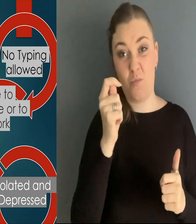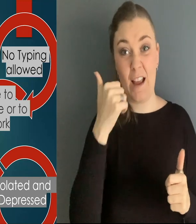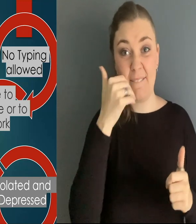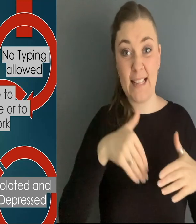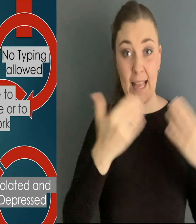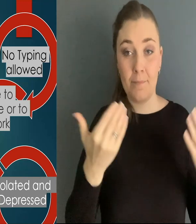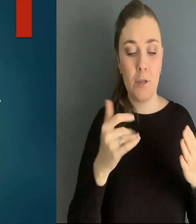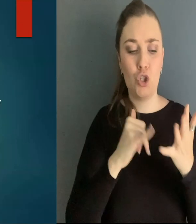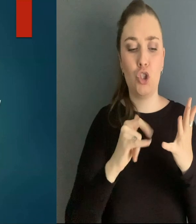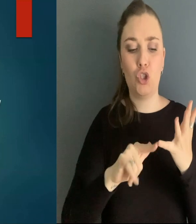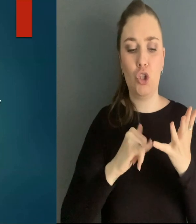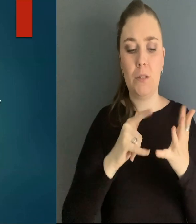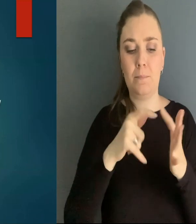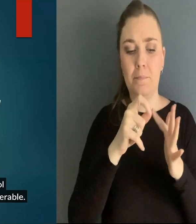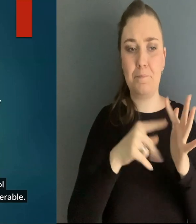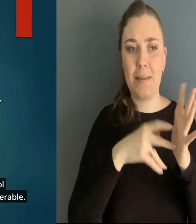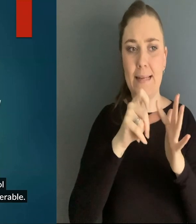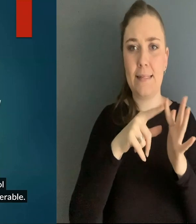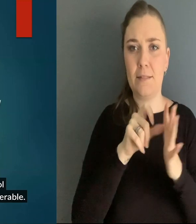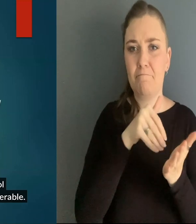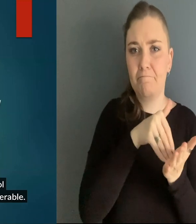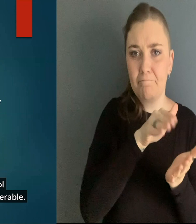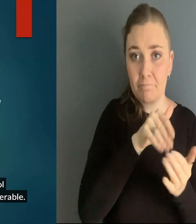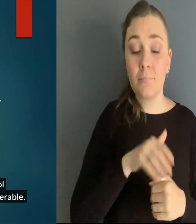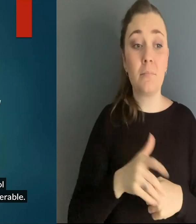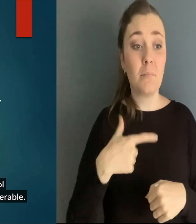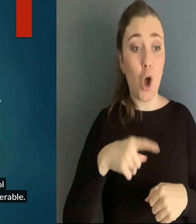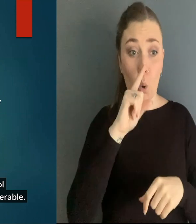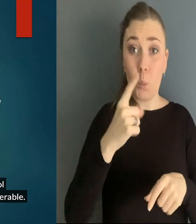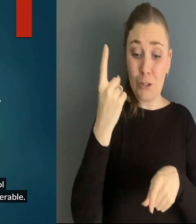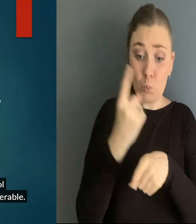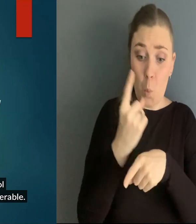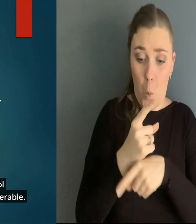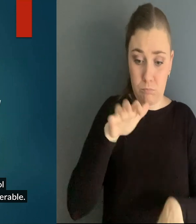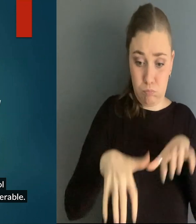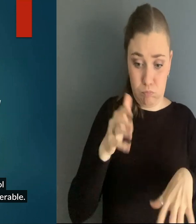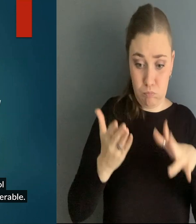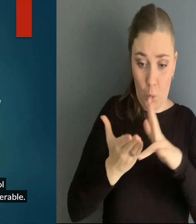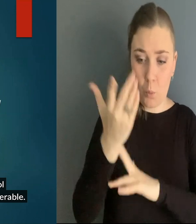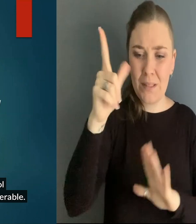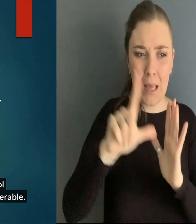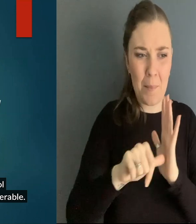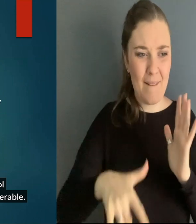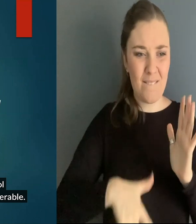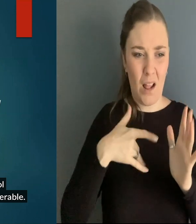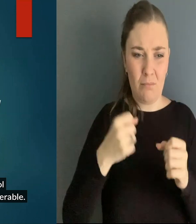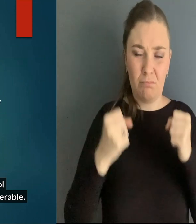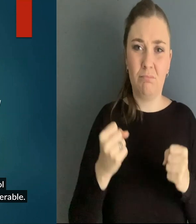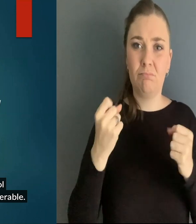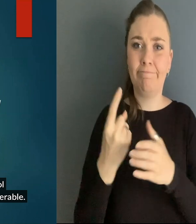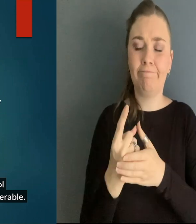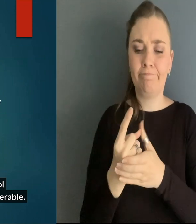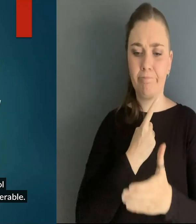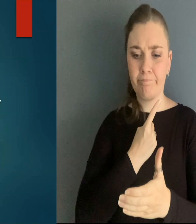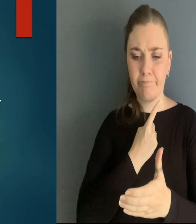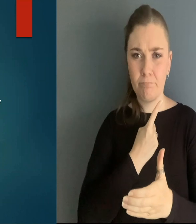was suspended as well because i was unable to type to talk at school during this time i felt extremely isolated